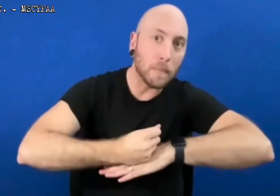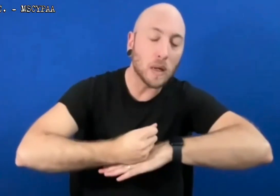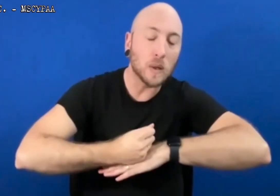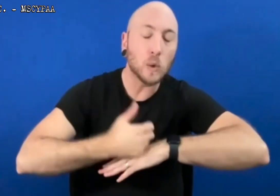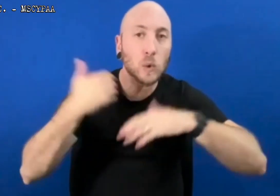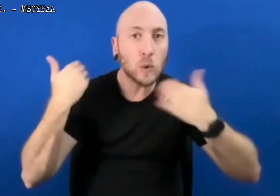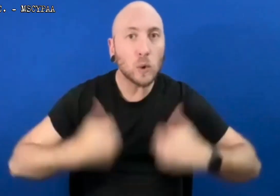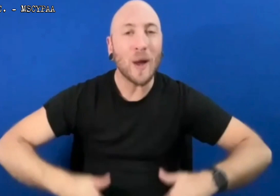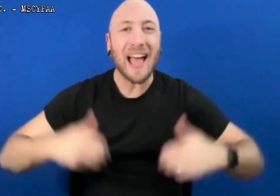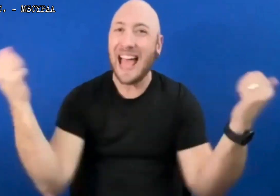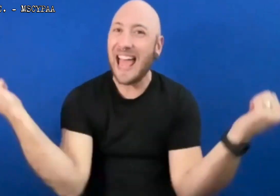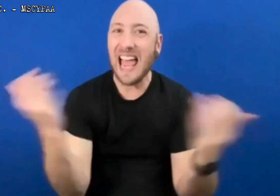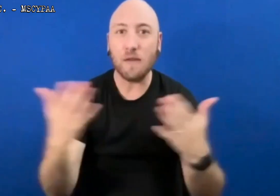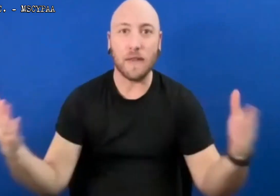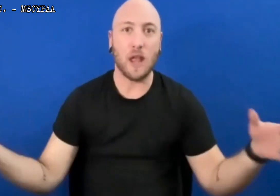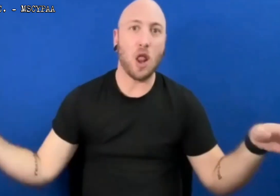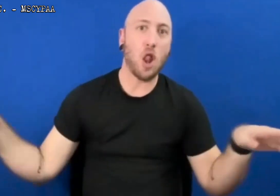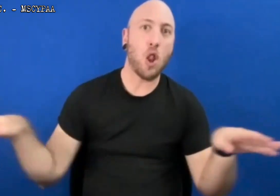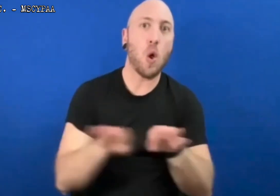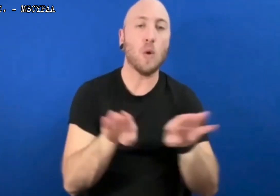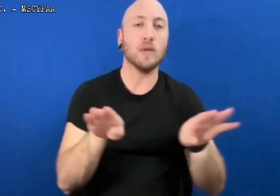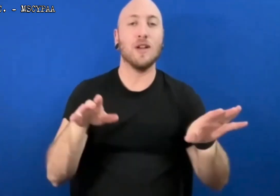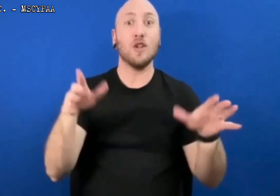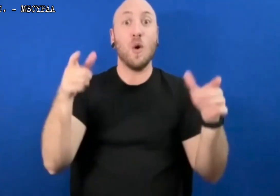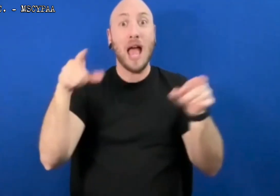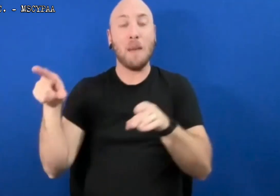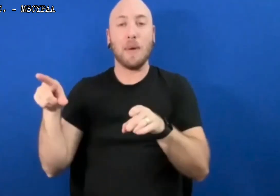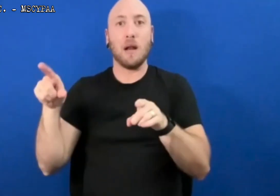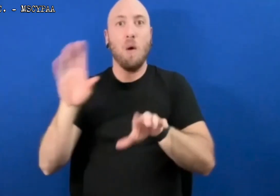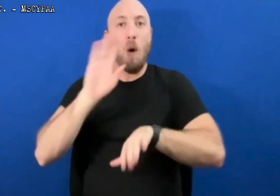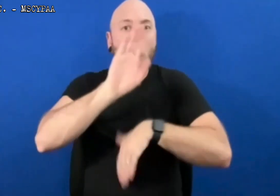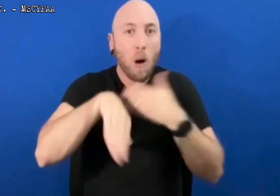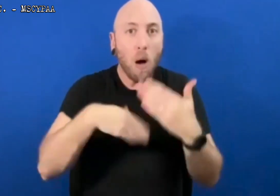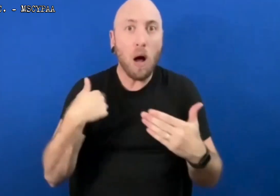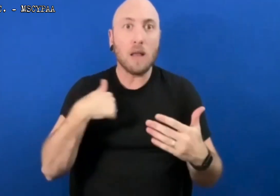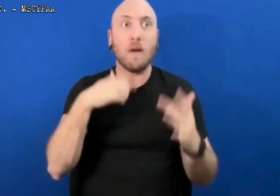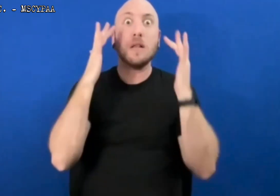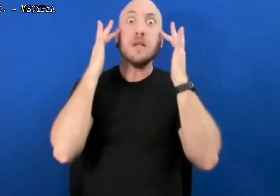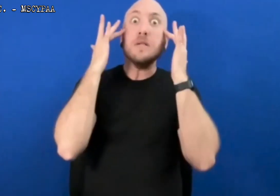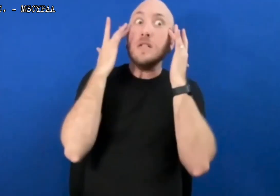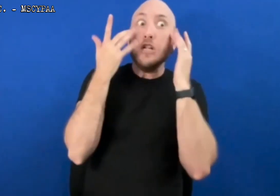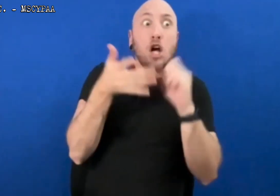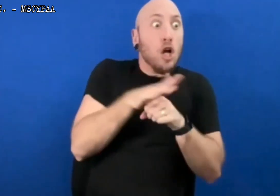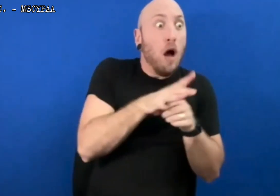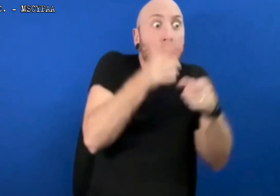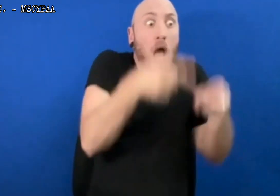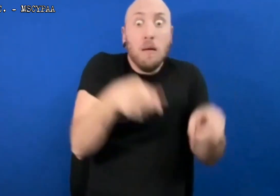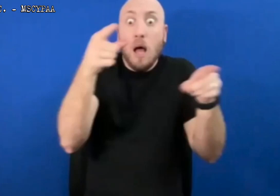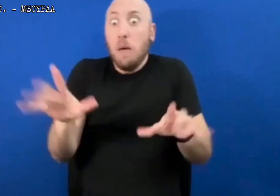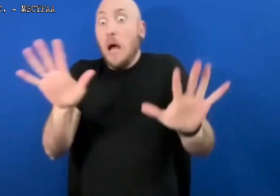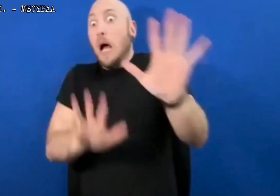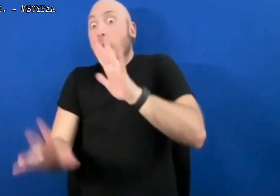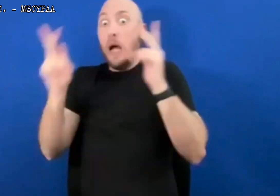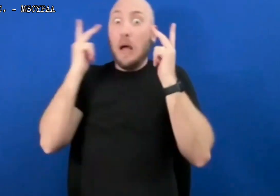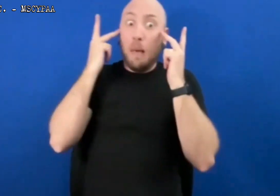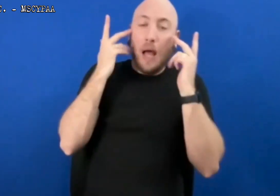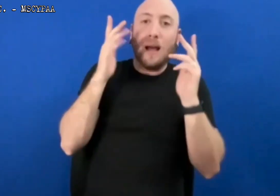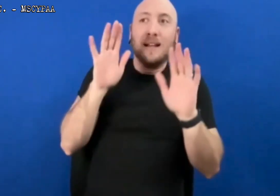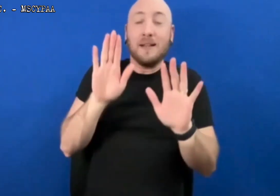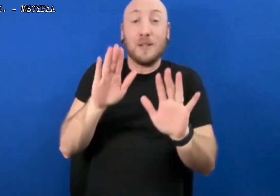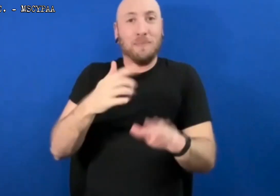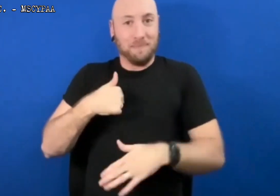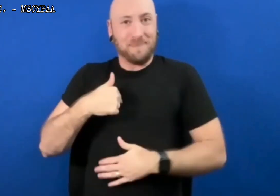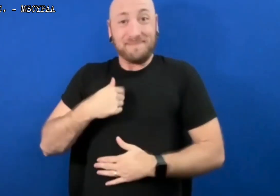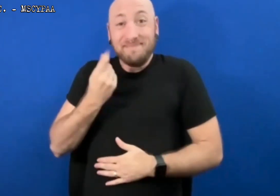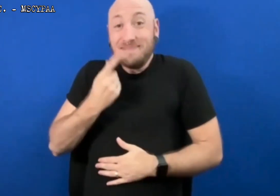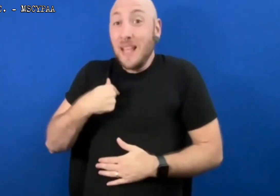up happening was everyone was freaking out about the coronavirus, and I had some, like, I don't want to say insider knowledge, but like my company was